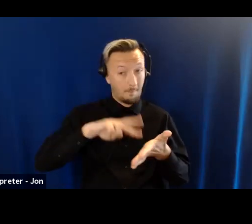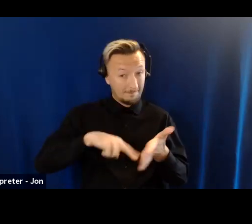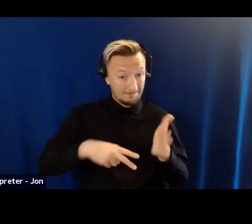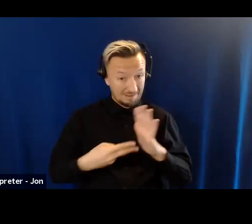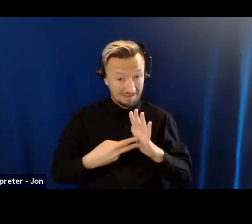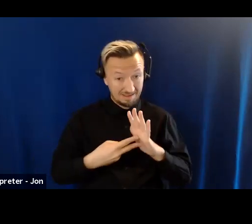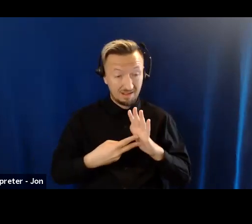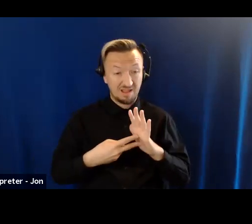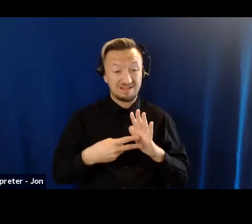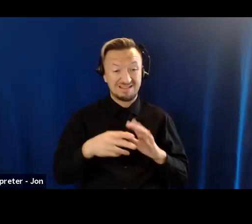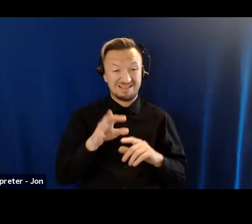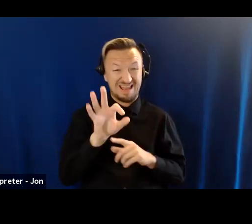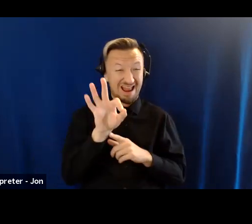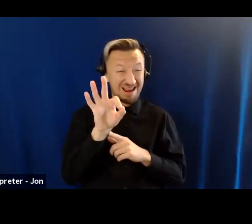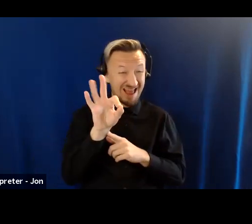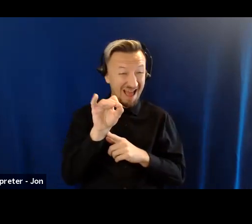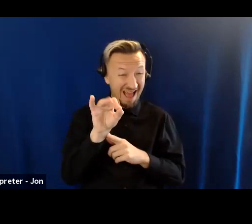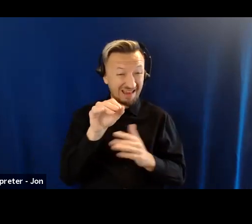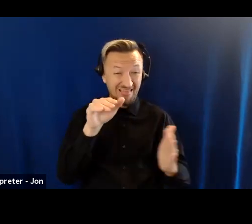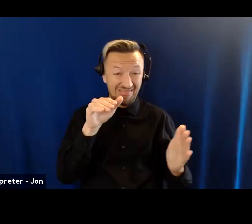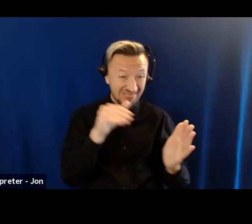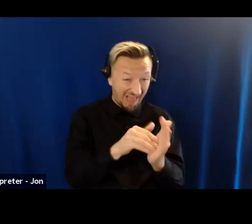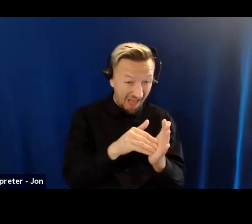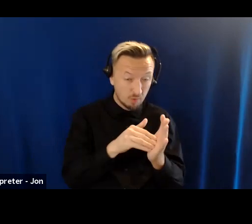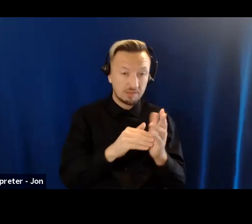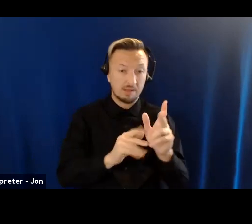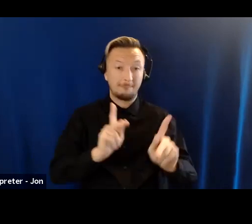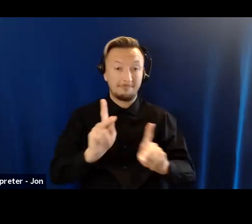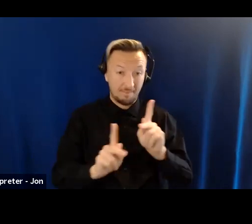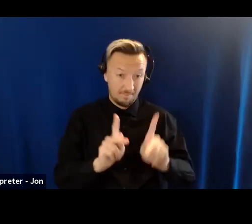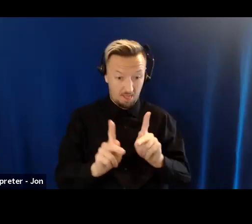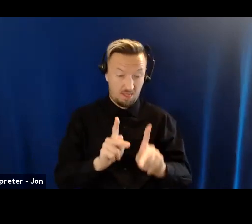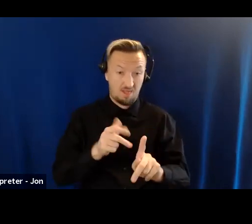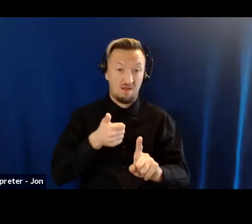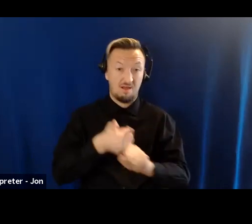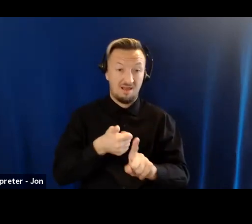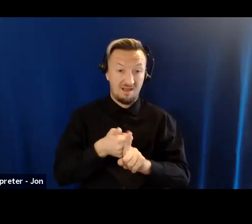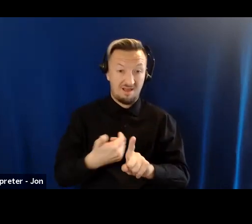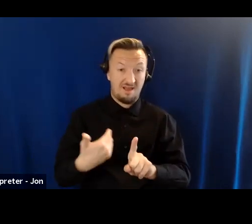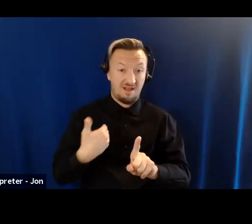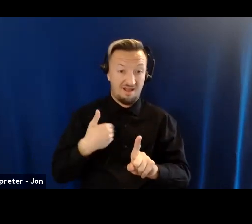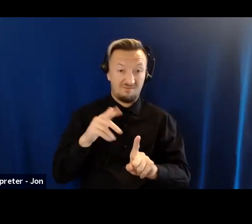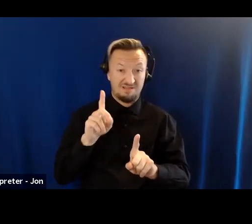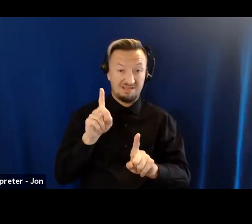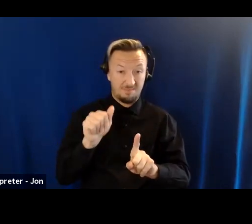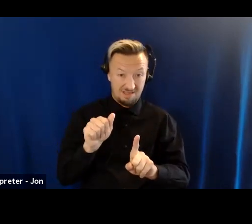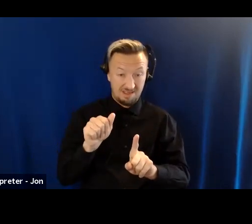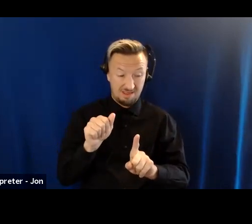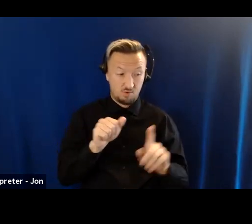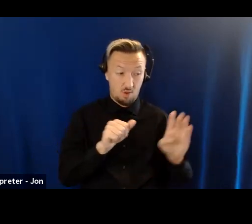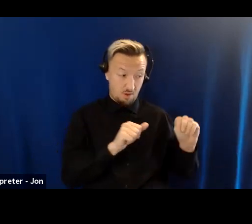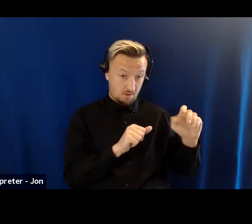about 90,000 people with disabilities have died since March